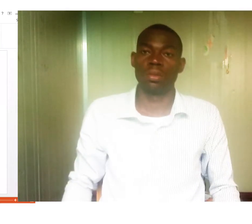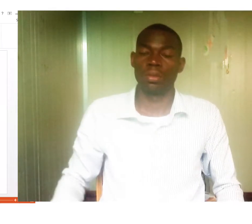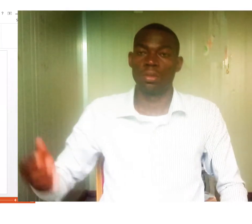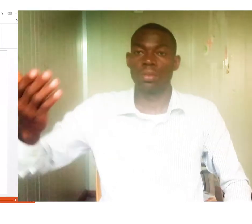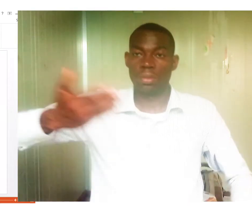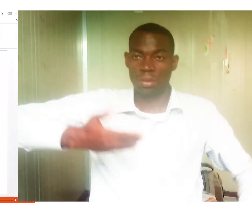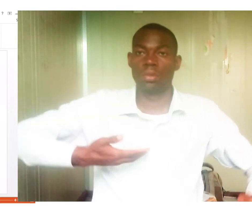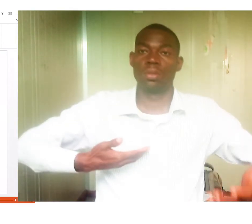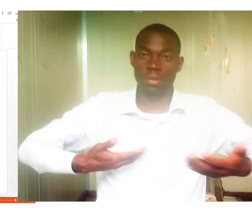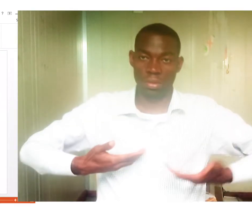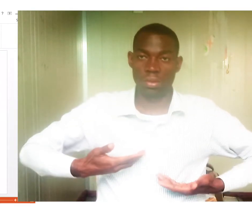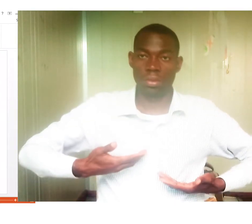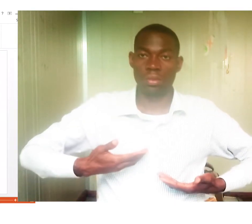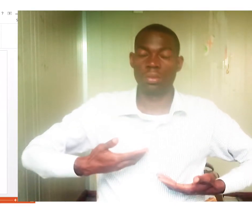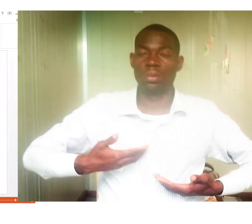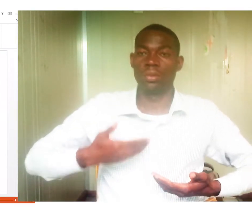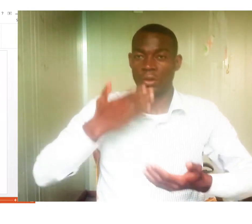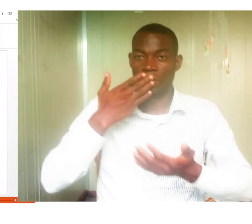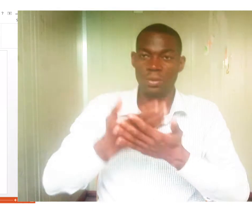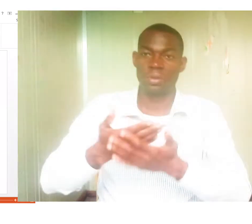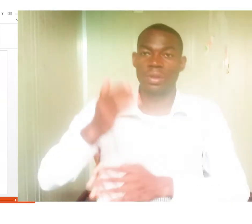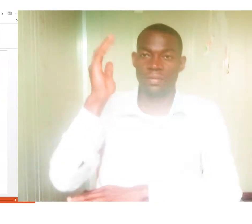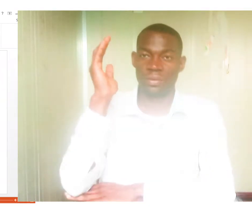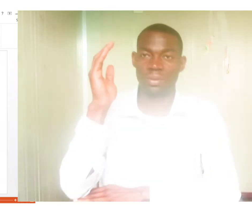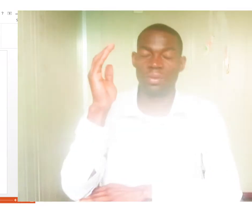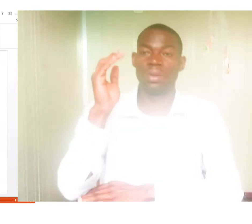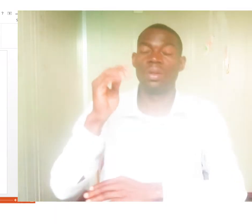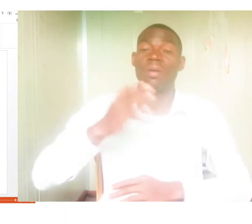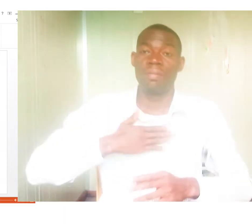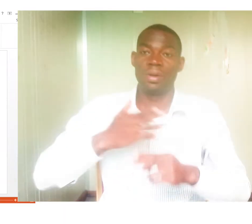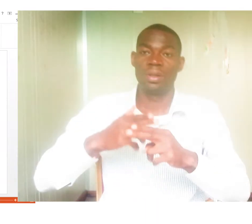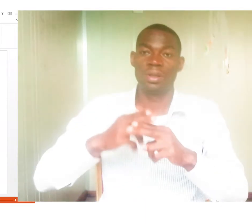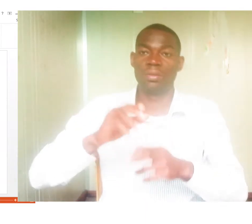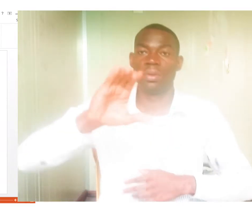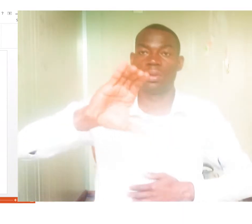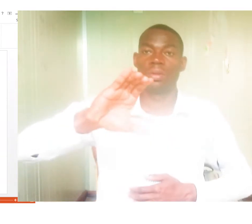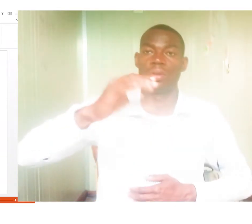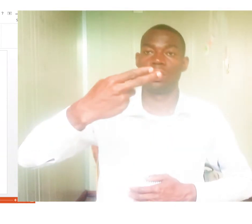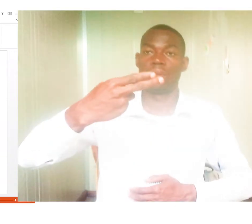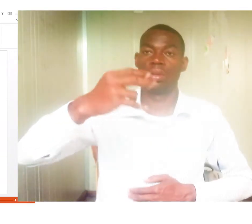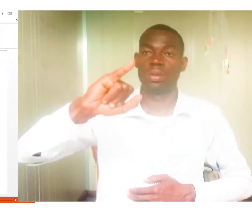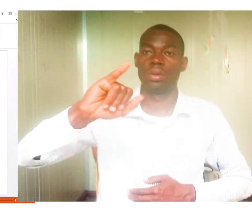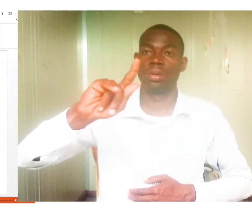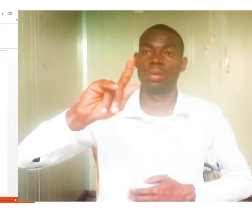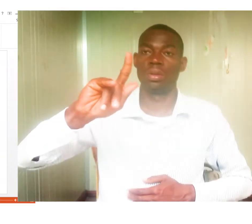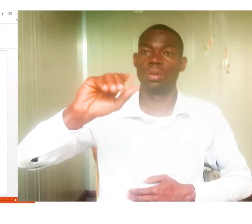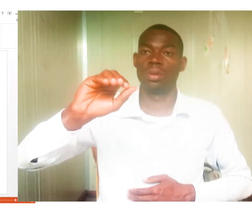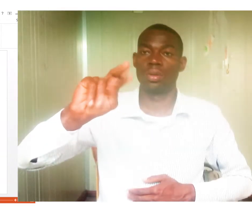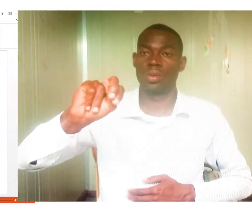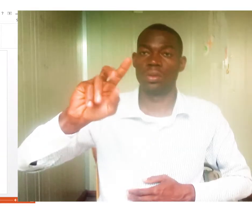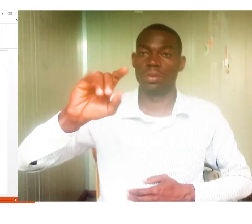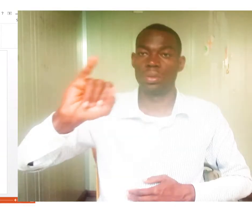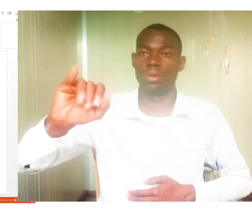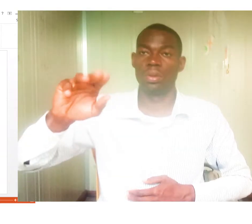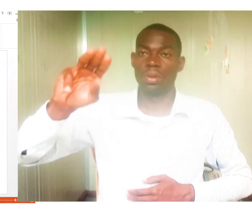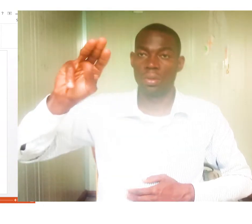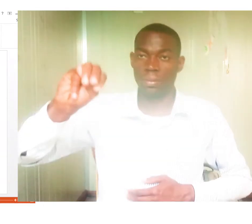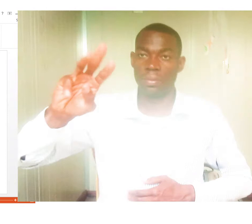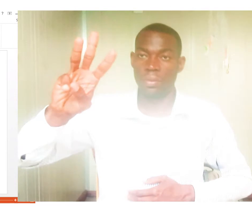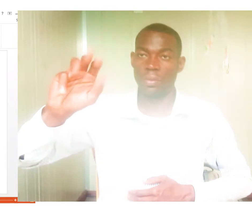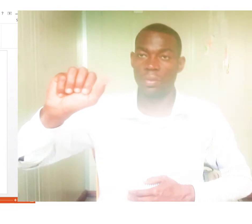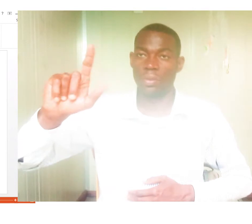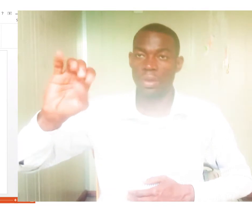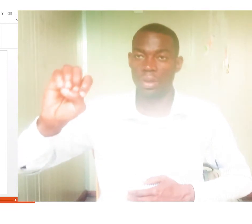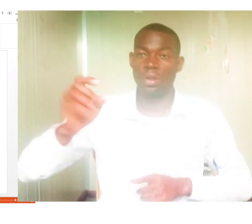Welcome everyone. This afternoon you are with me, Mwale from Chancellor College, University of Malawi. I'm going to take